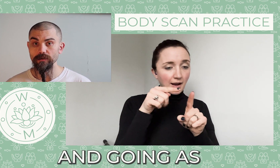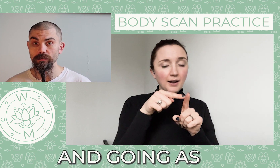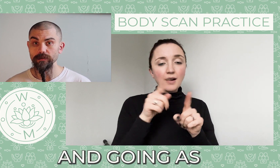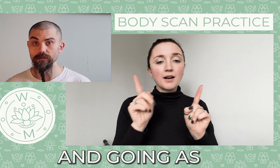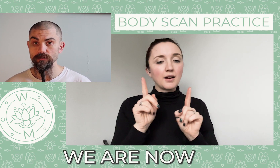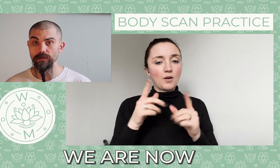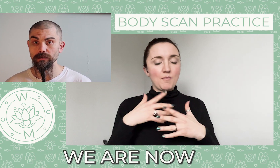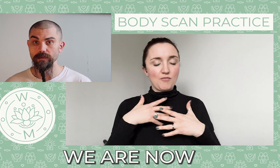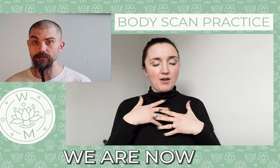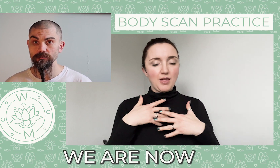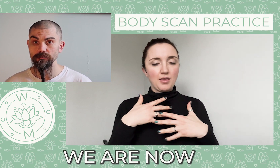going as we are now.